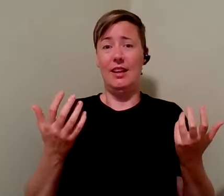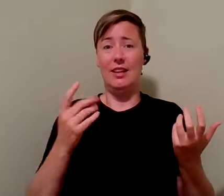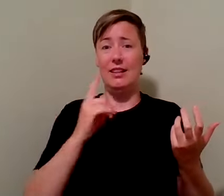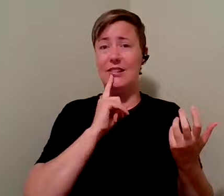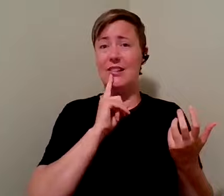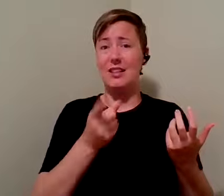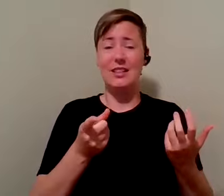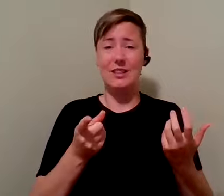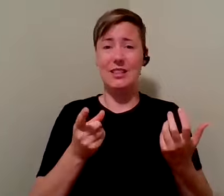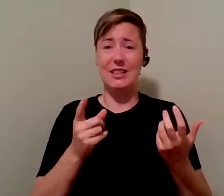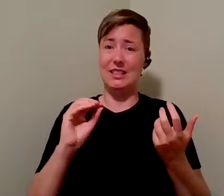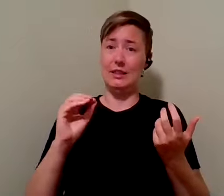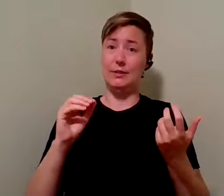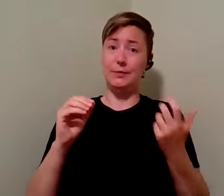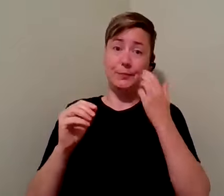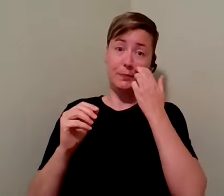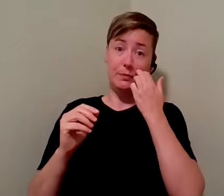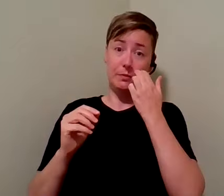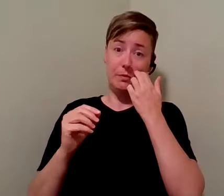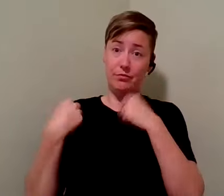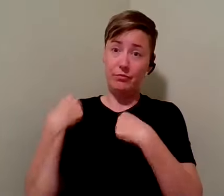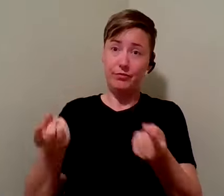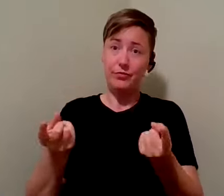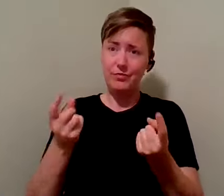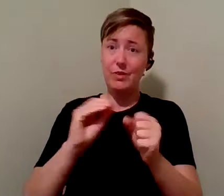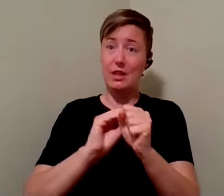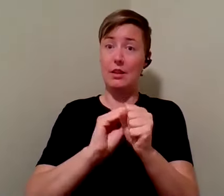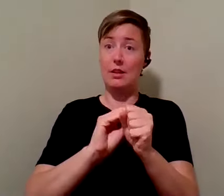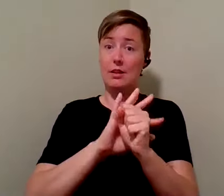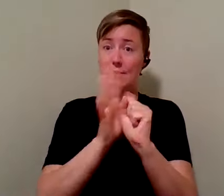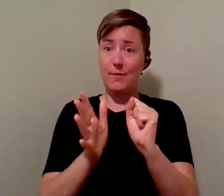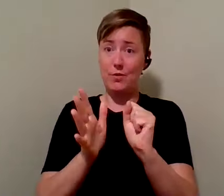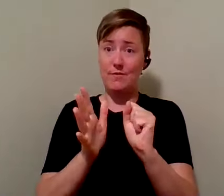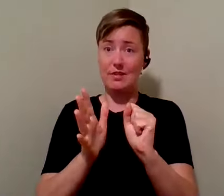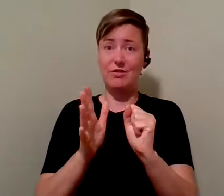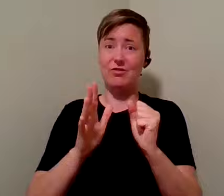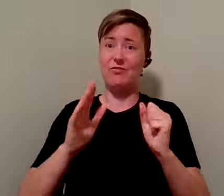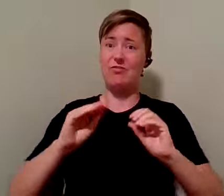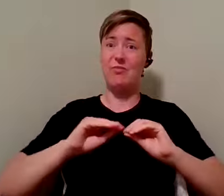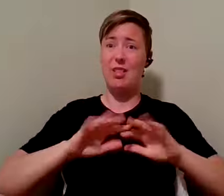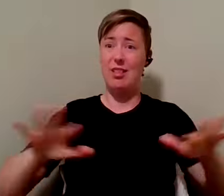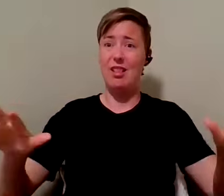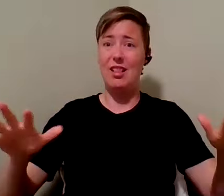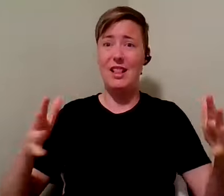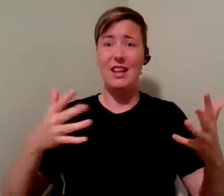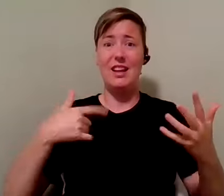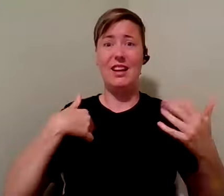inventory, because ever since this coronavirus started, I've been marooned in bed with my 2